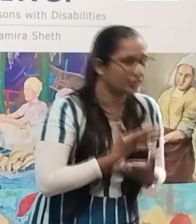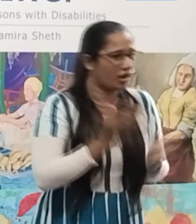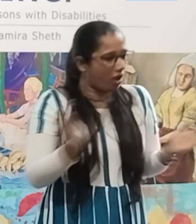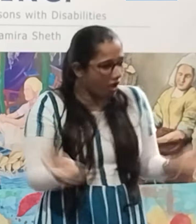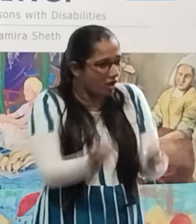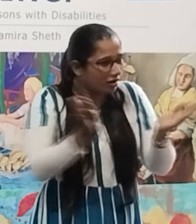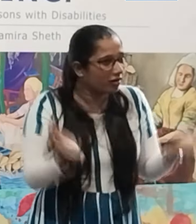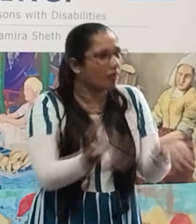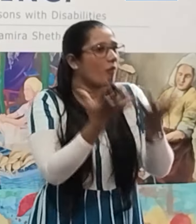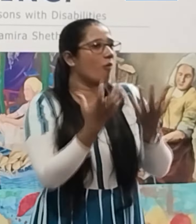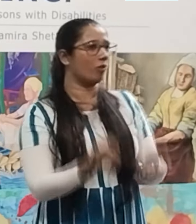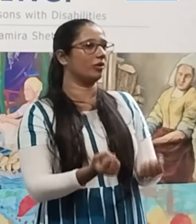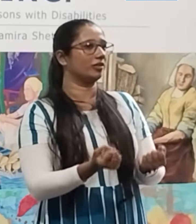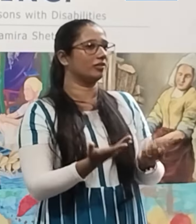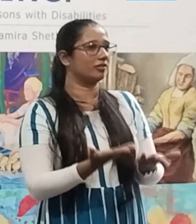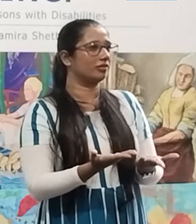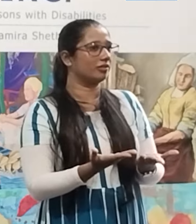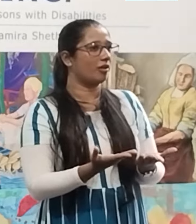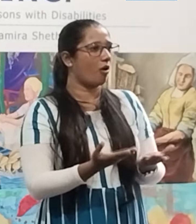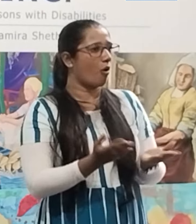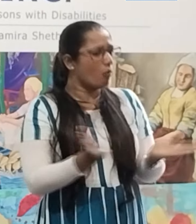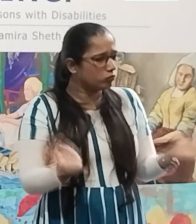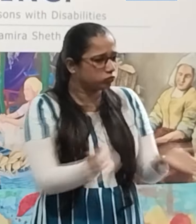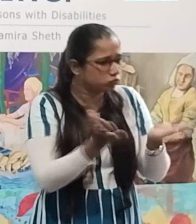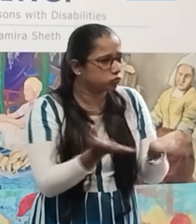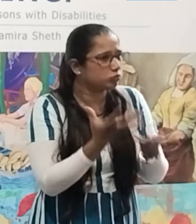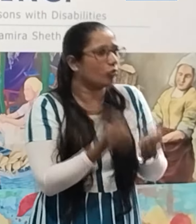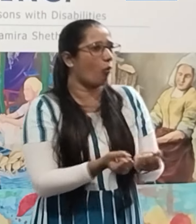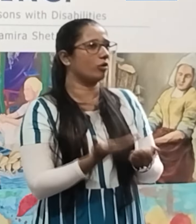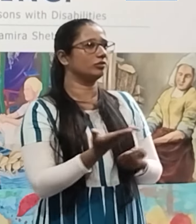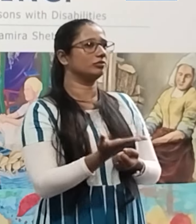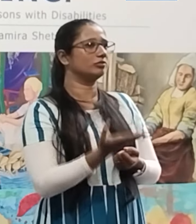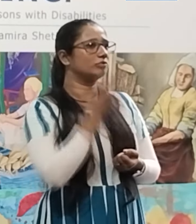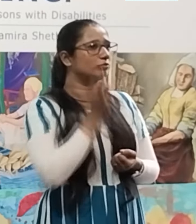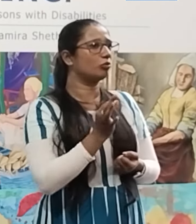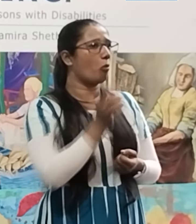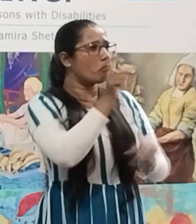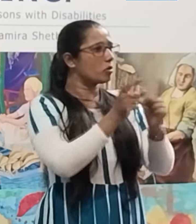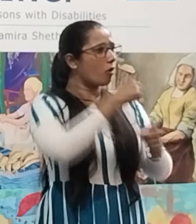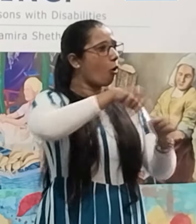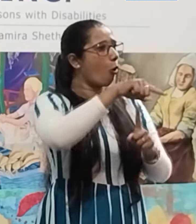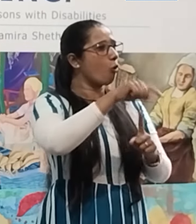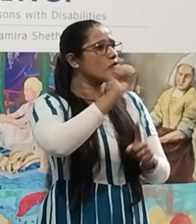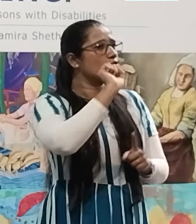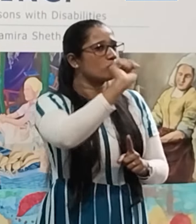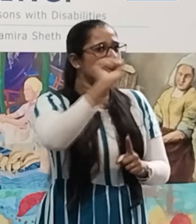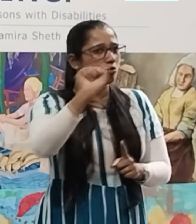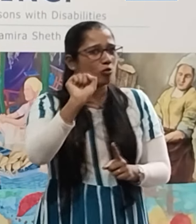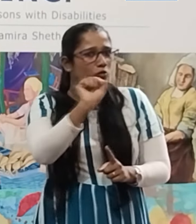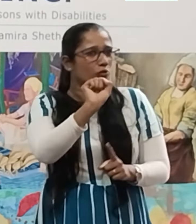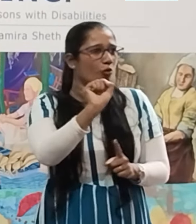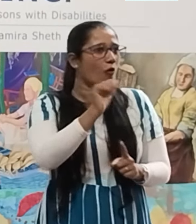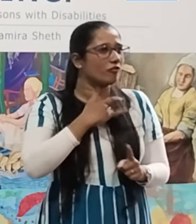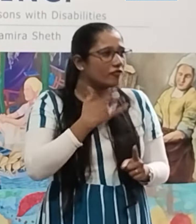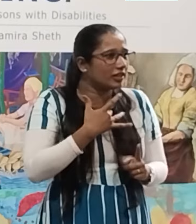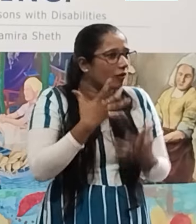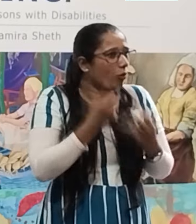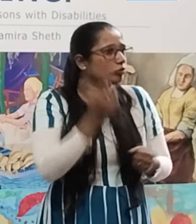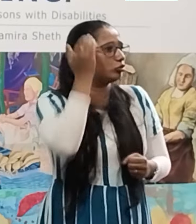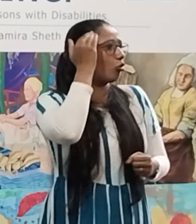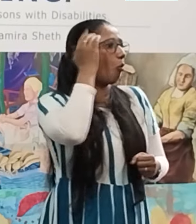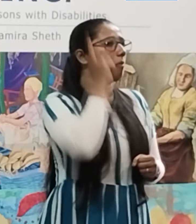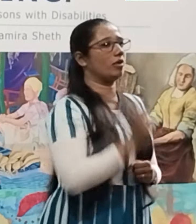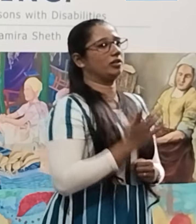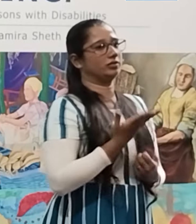encouragement. They want the motivation. They want people to know their feelings also. And